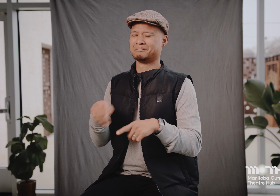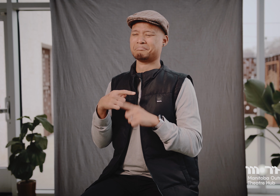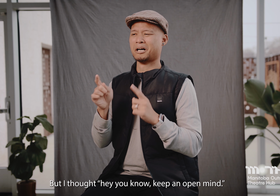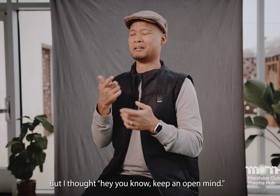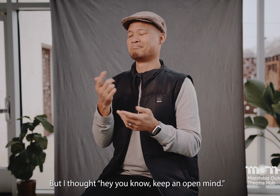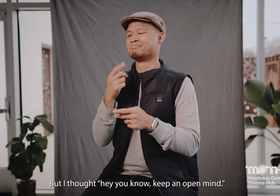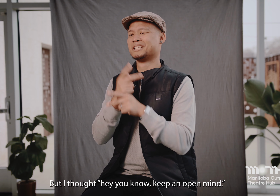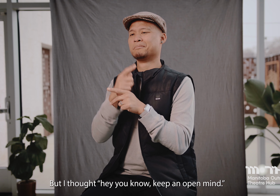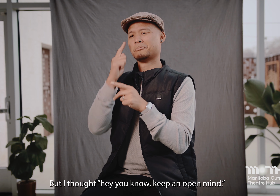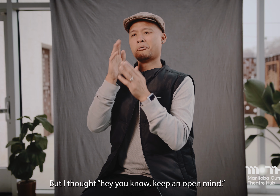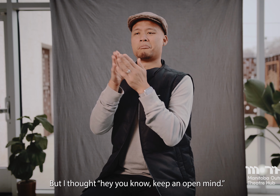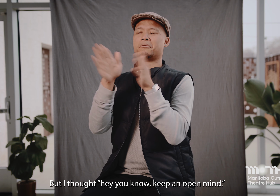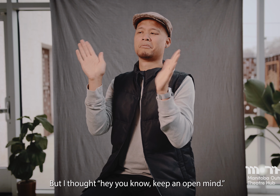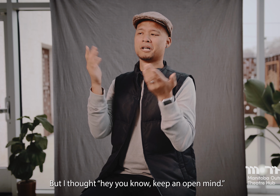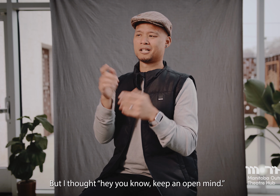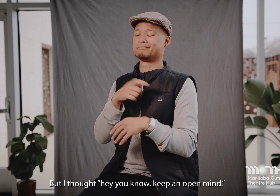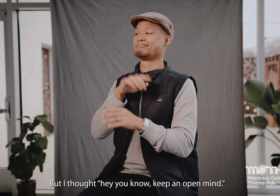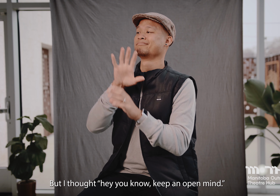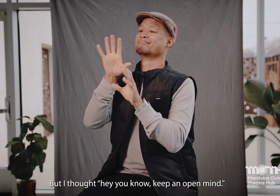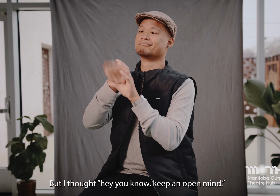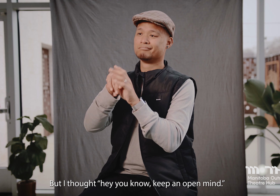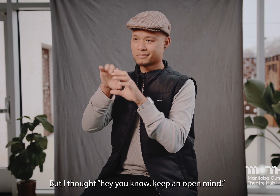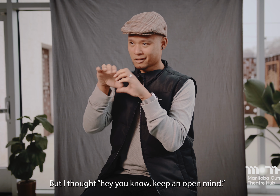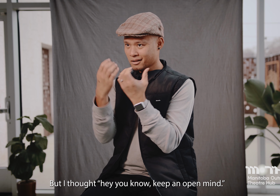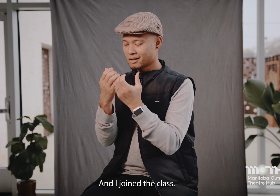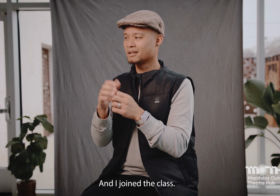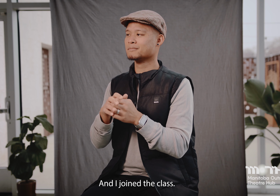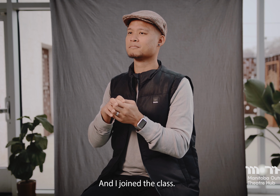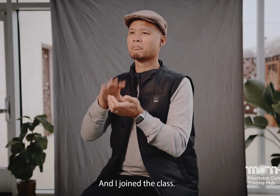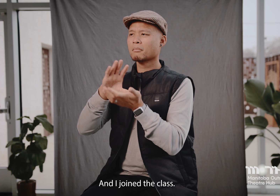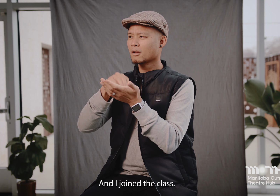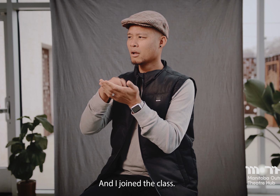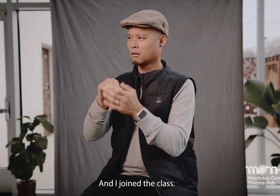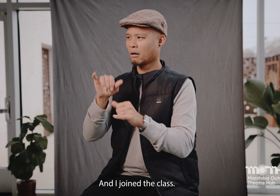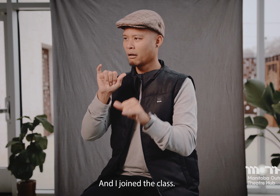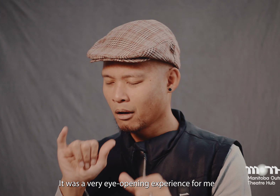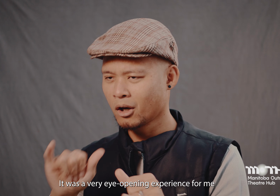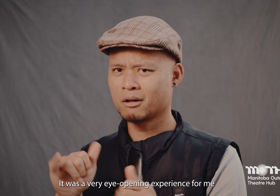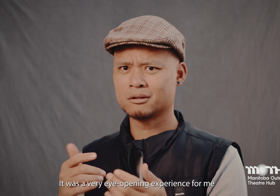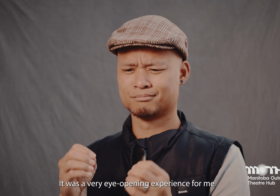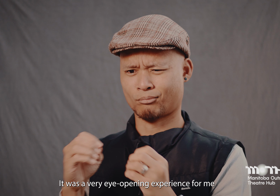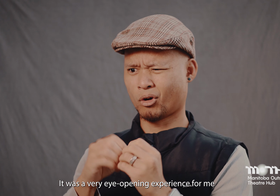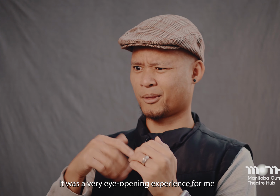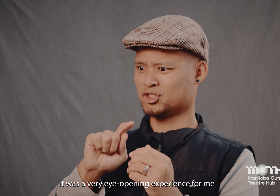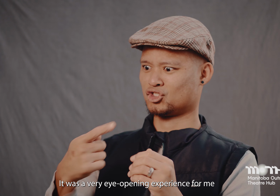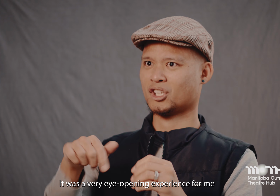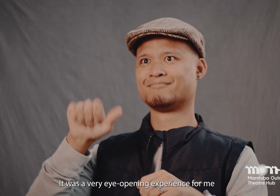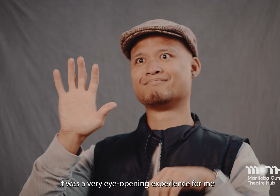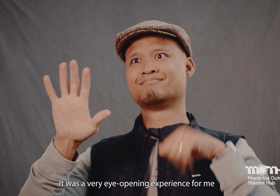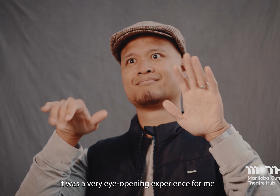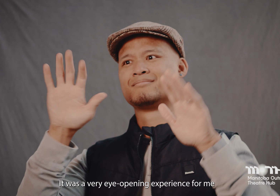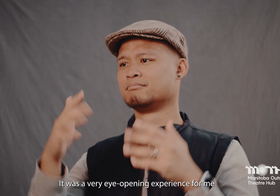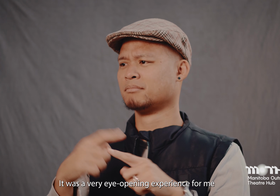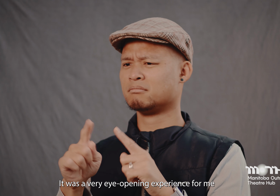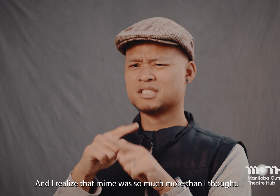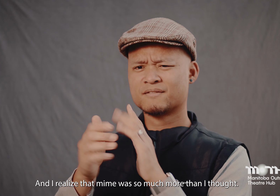But I thought, hey, you know, keep an open mind. And then join the class. It was a very eye-opening experience for me, and I realized